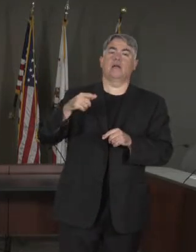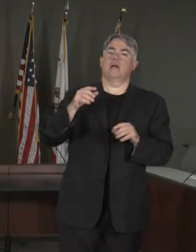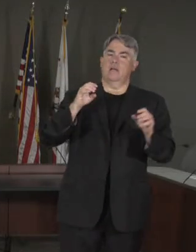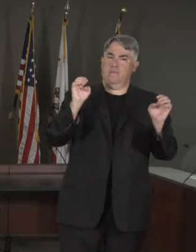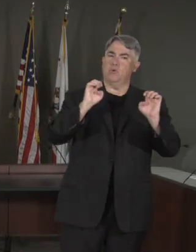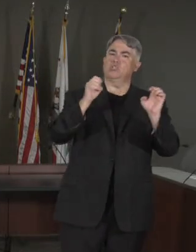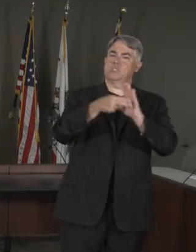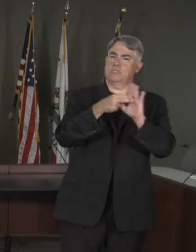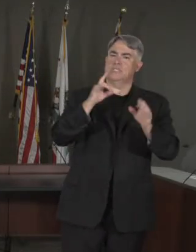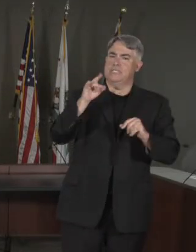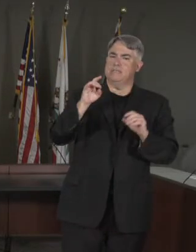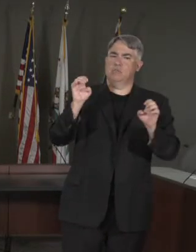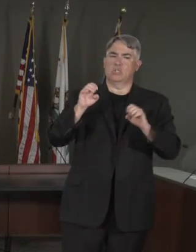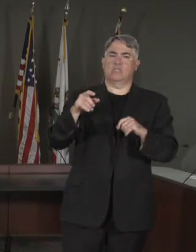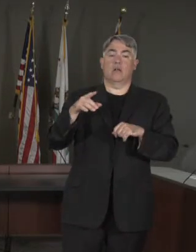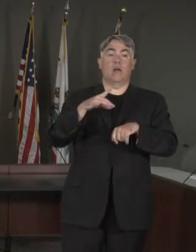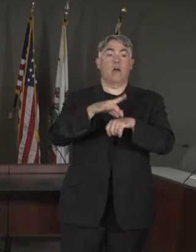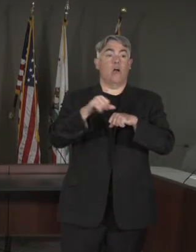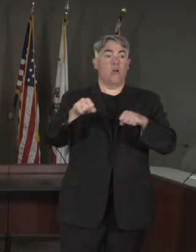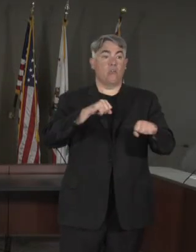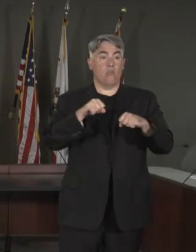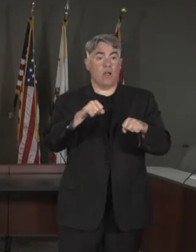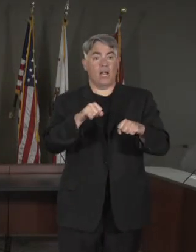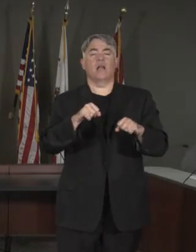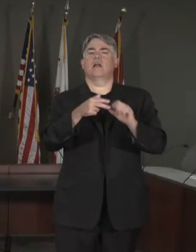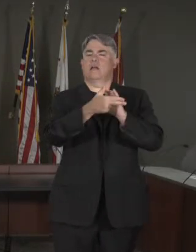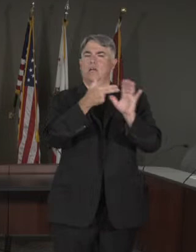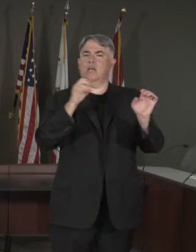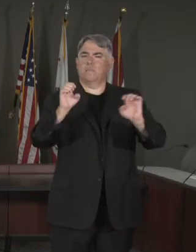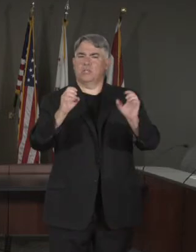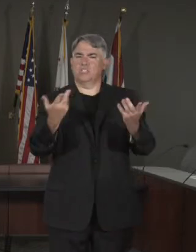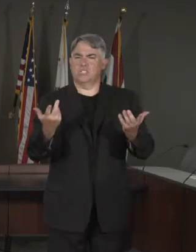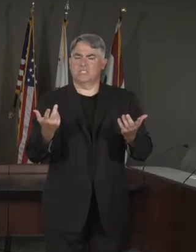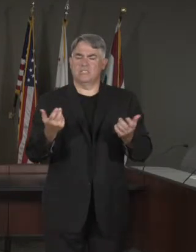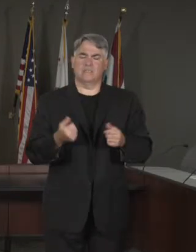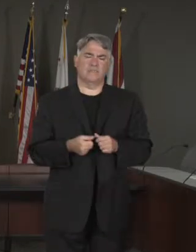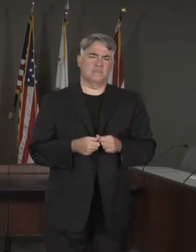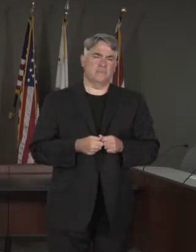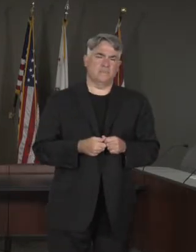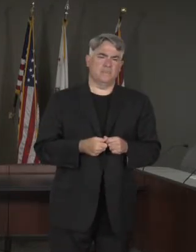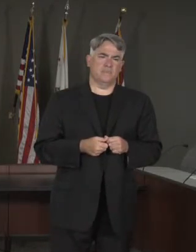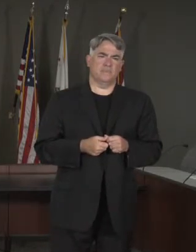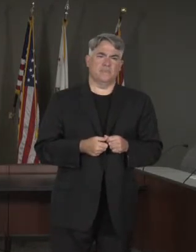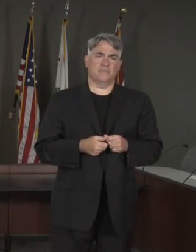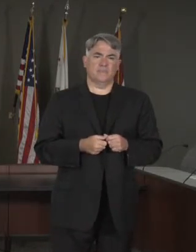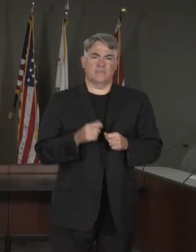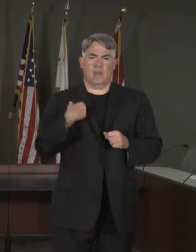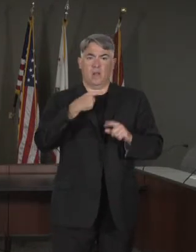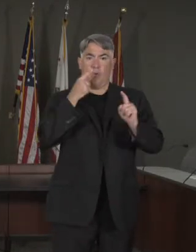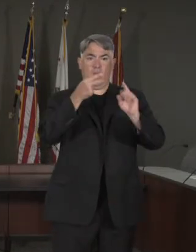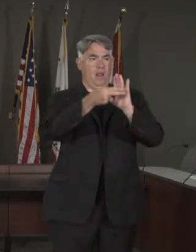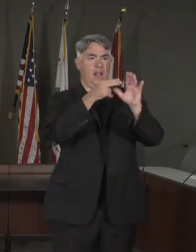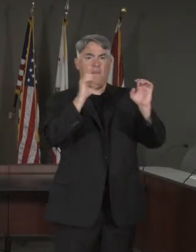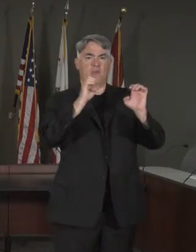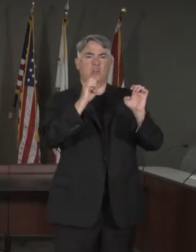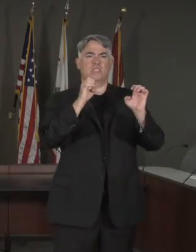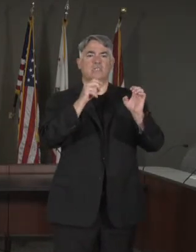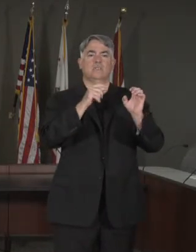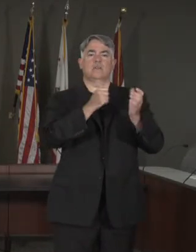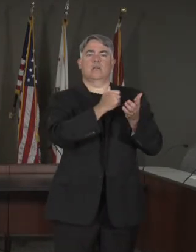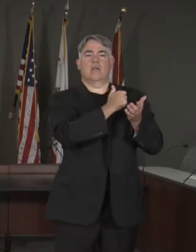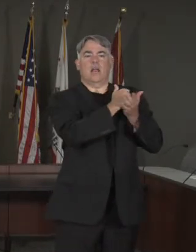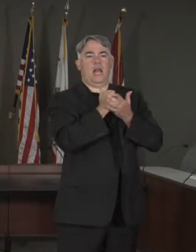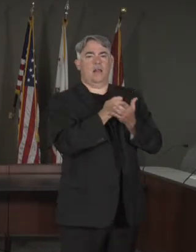beyond. There are a lot of fiscal reasons why we do that. The ability to draw down federal resources, the ability to draw down